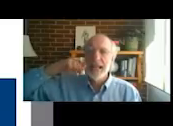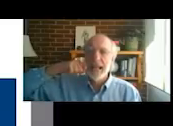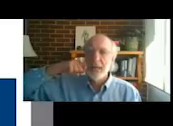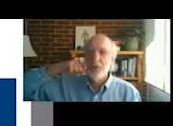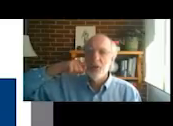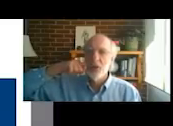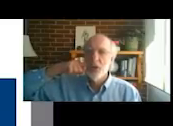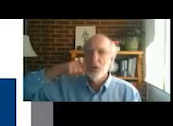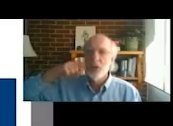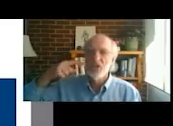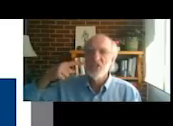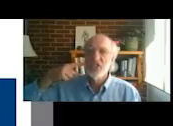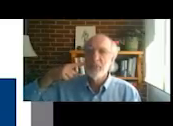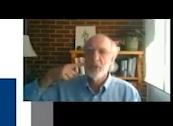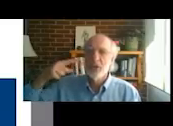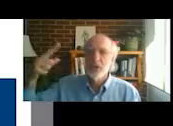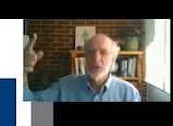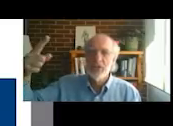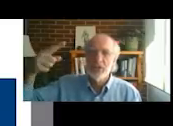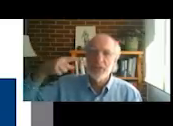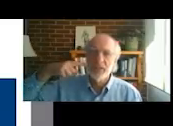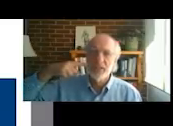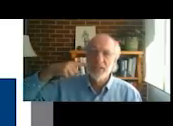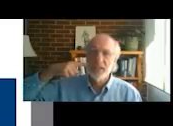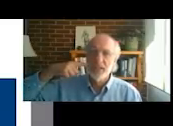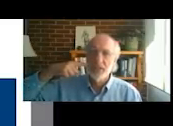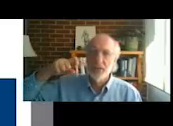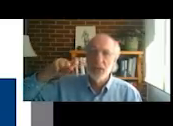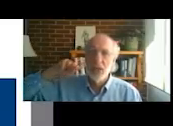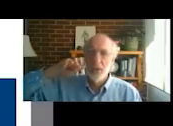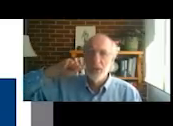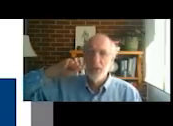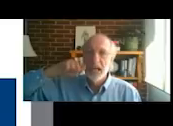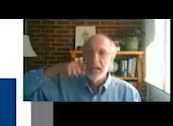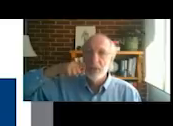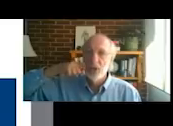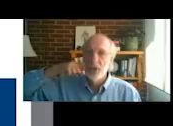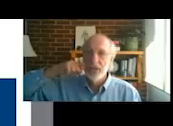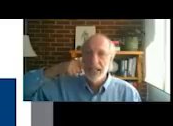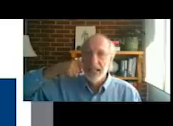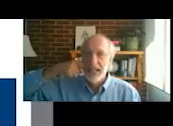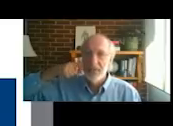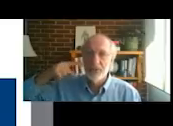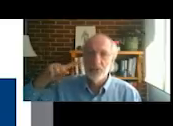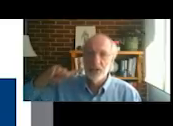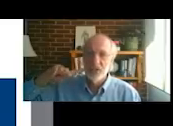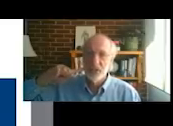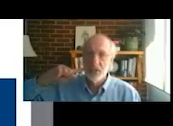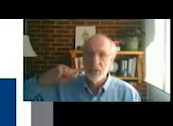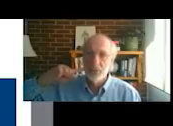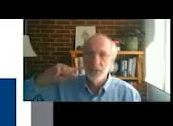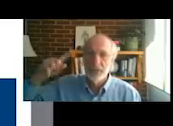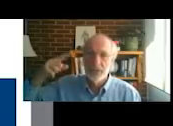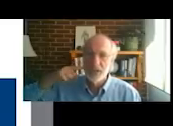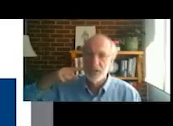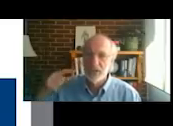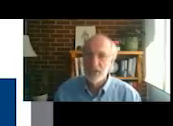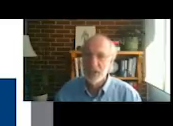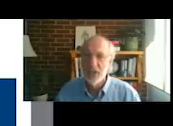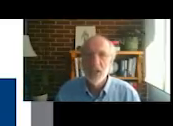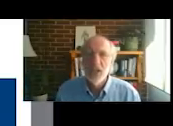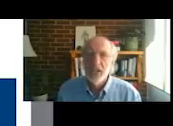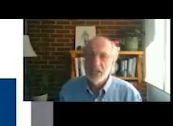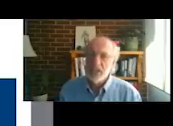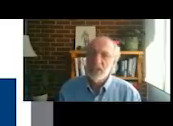candy and apple are similar. The difference is the fine motor, the A versus the point finger